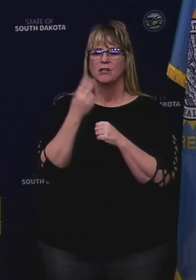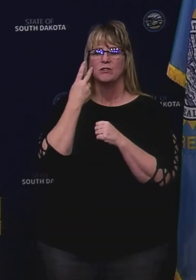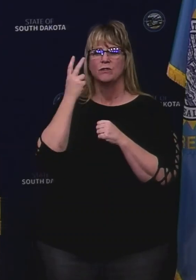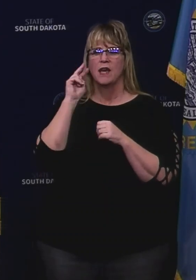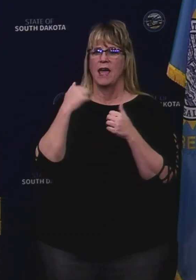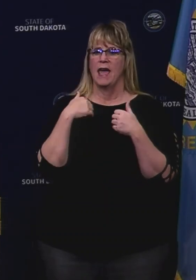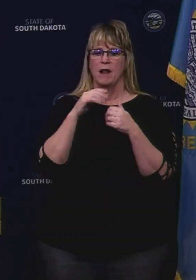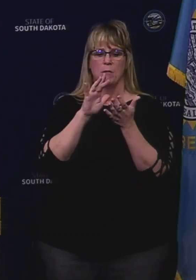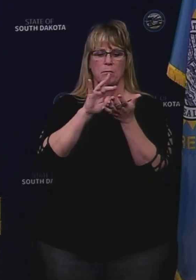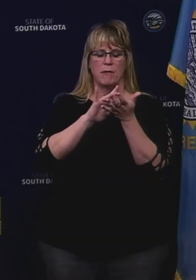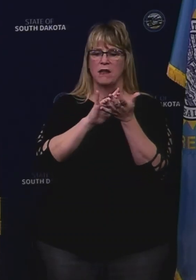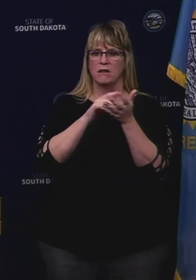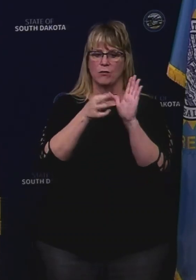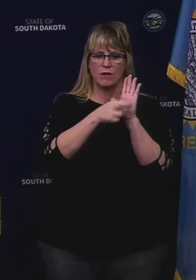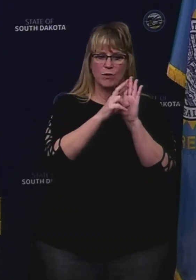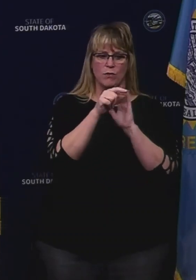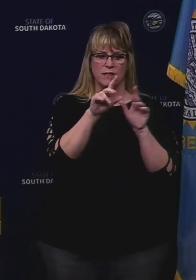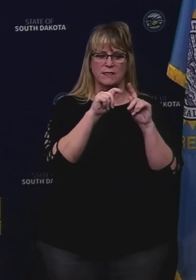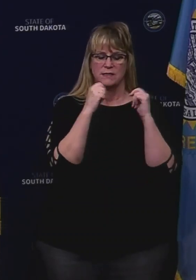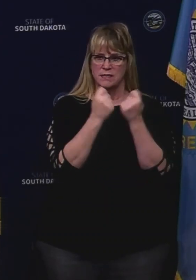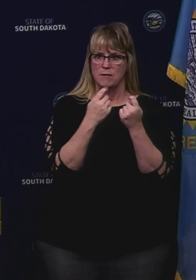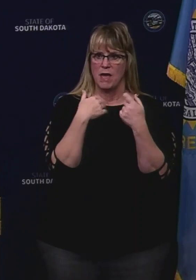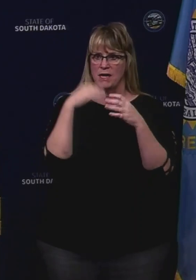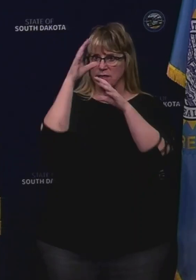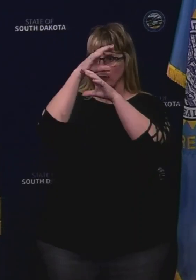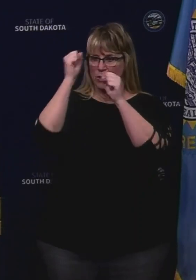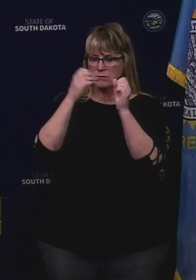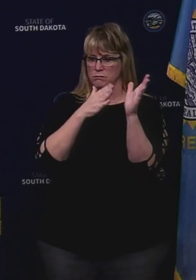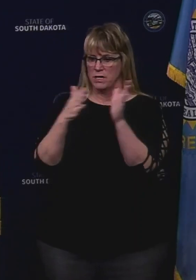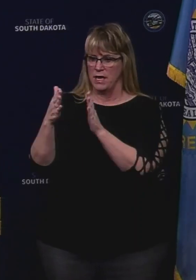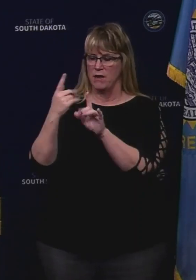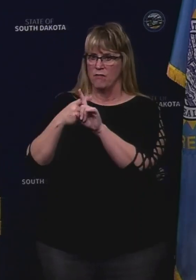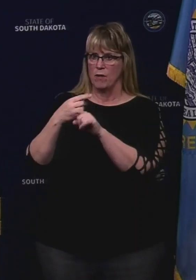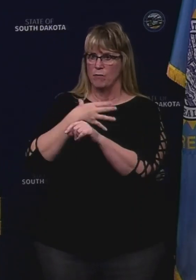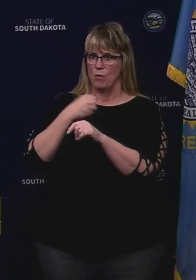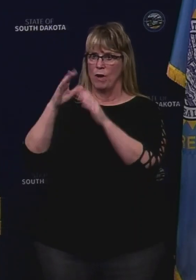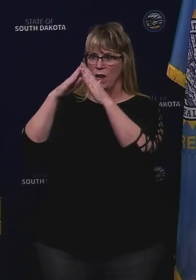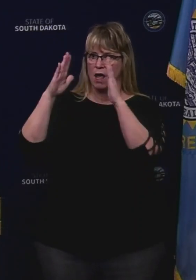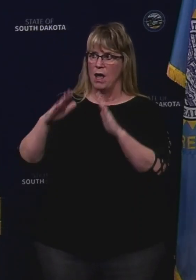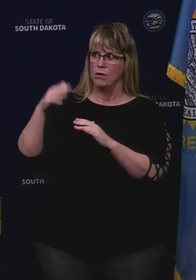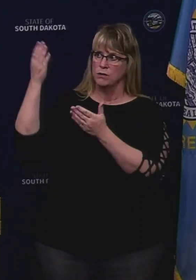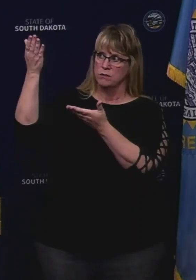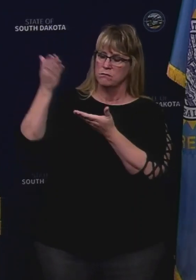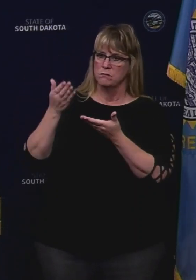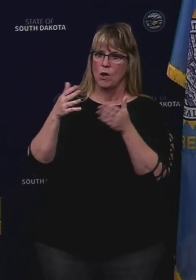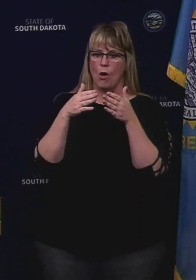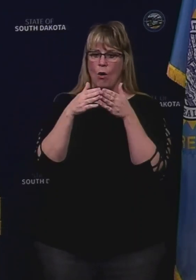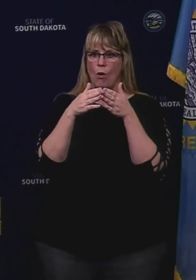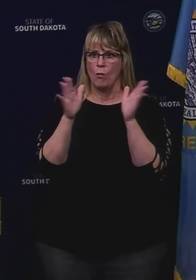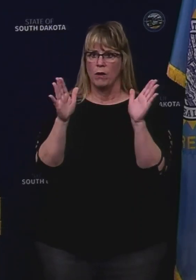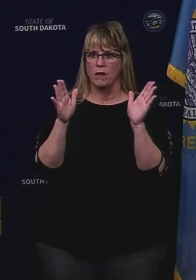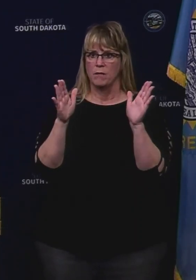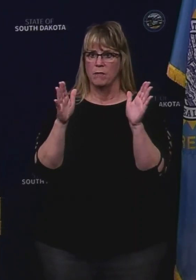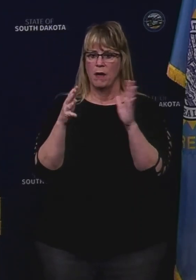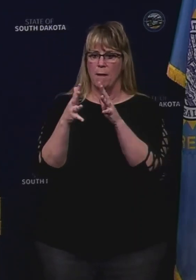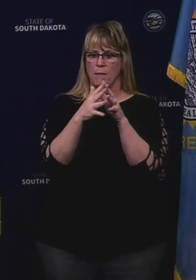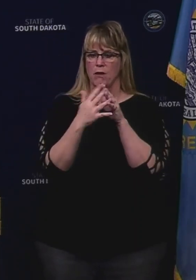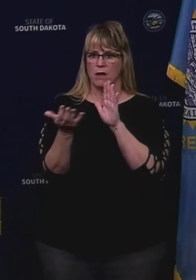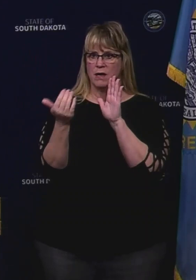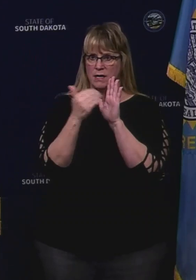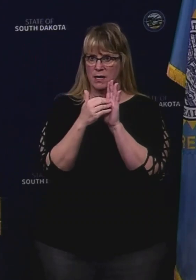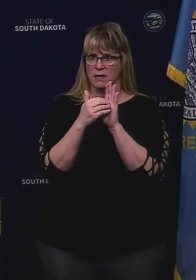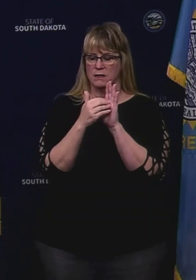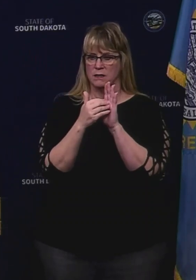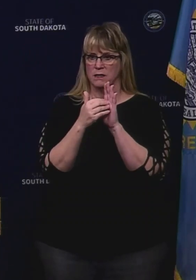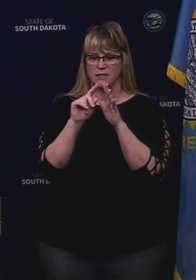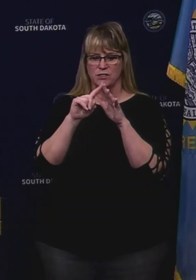review committee. This committee is going through the president's plan that came out of the White House called Opening Up America Again. They're looking at those